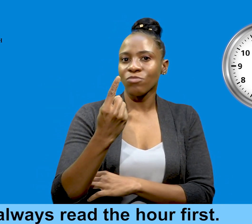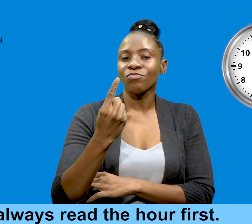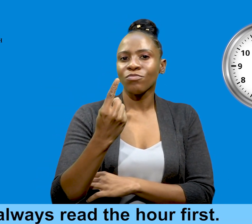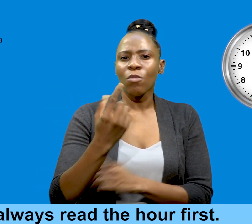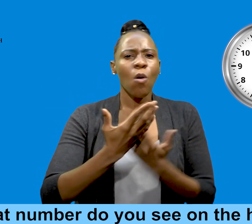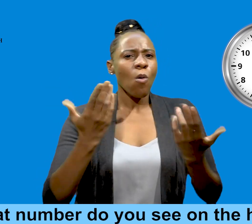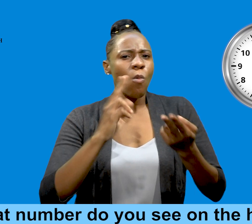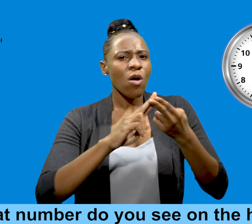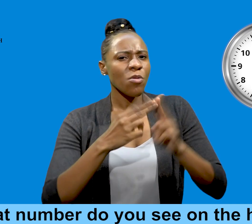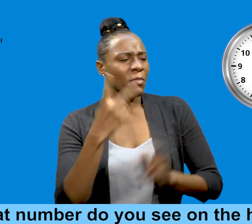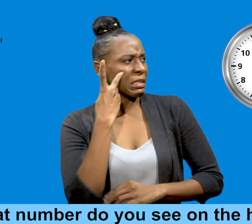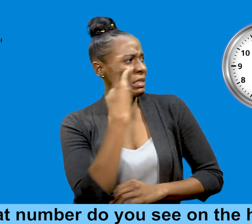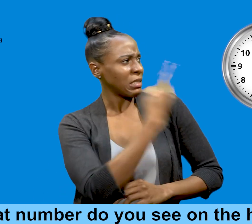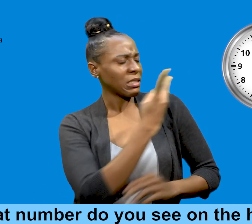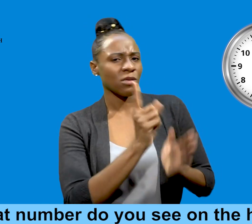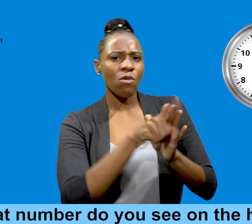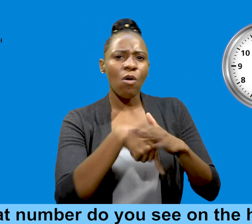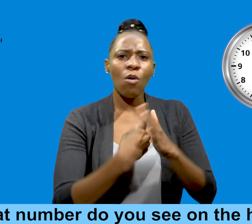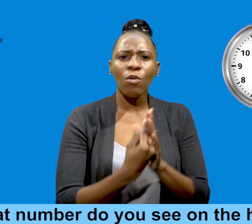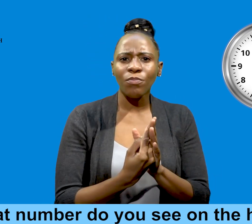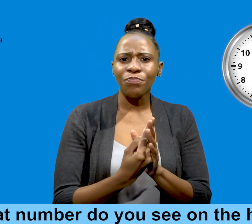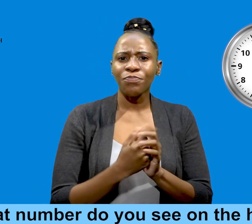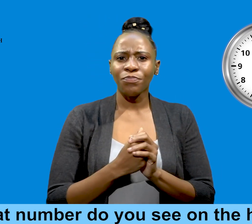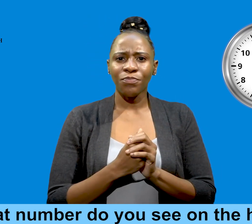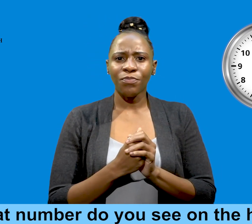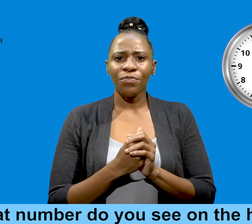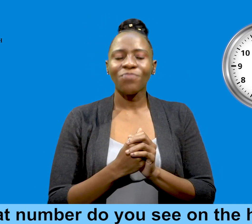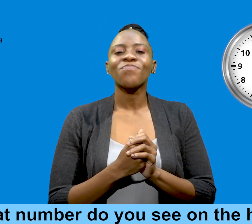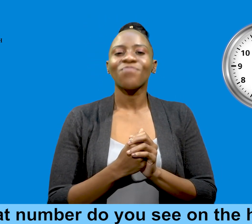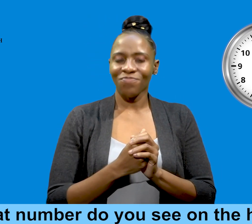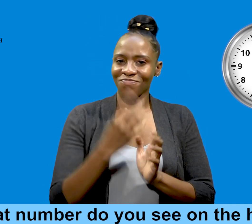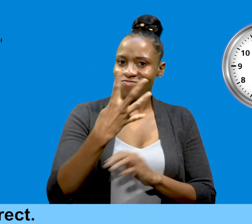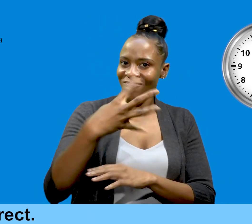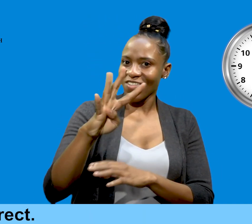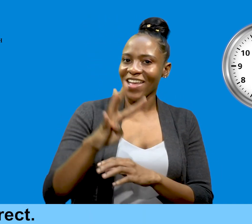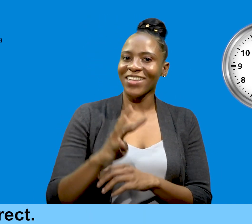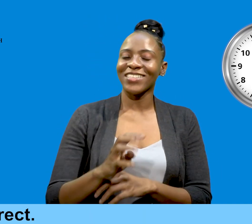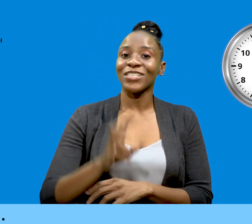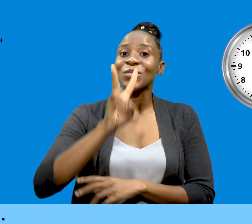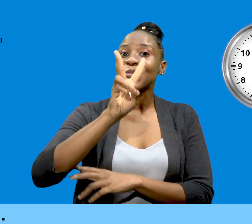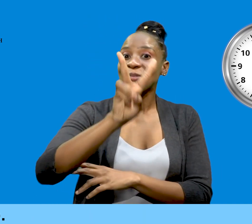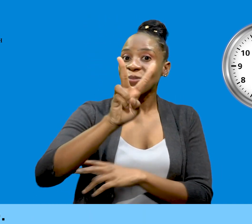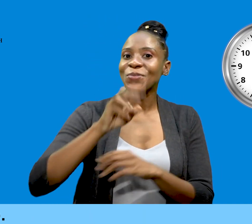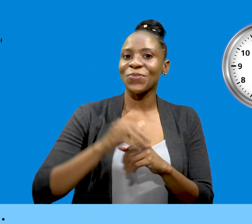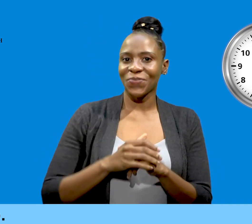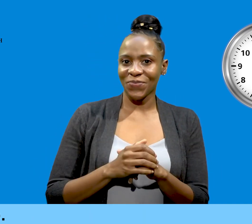first. What number do you see on the hour? Correct,